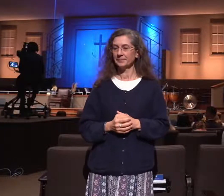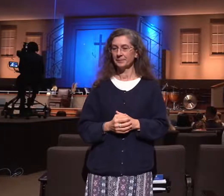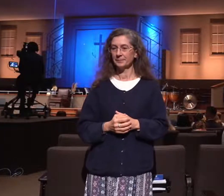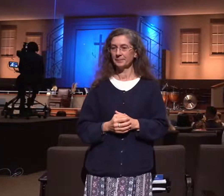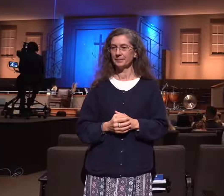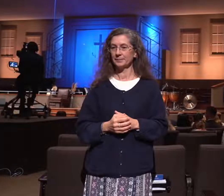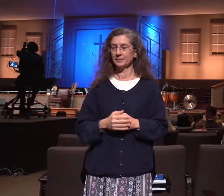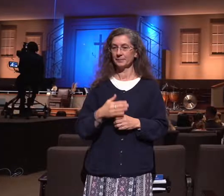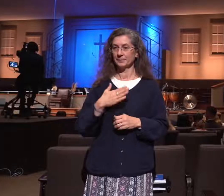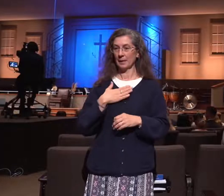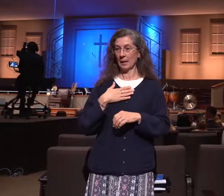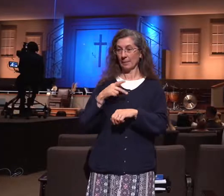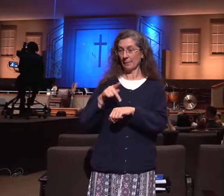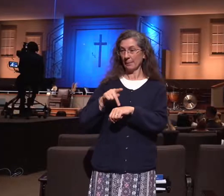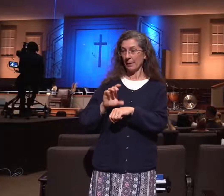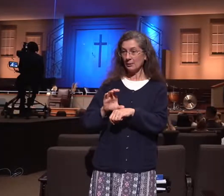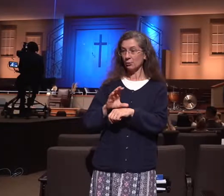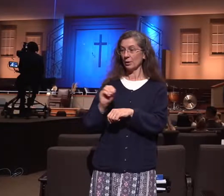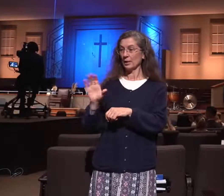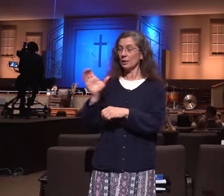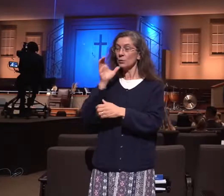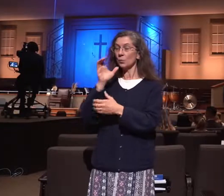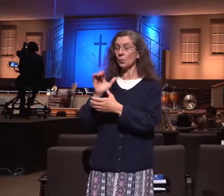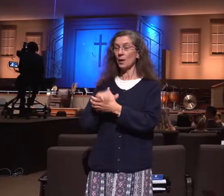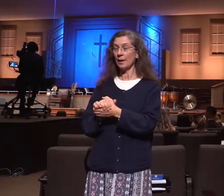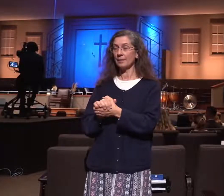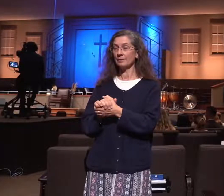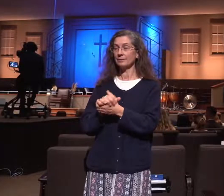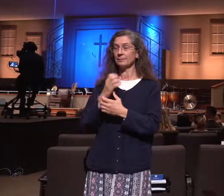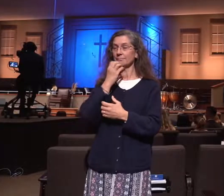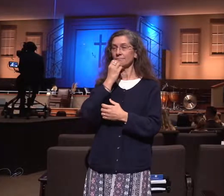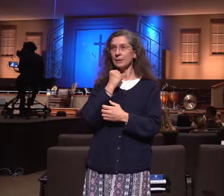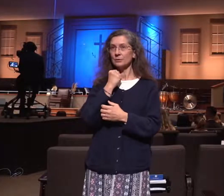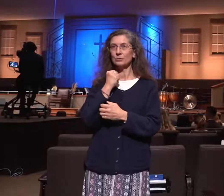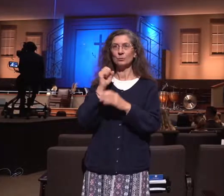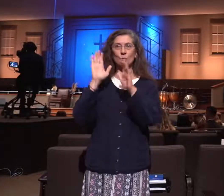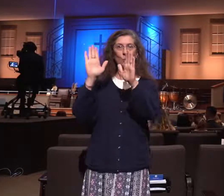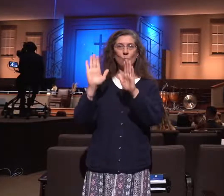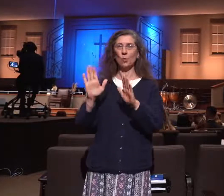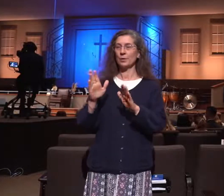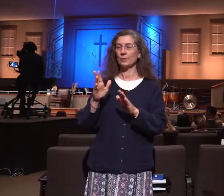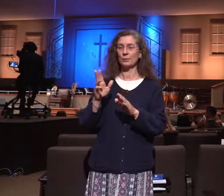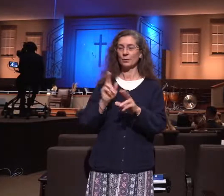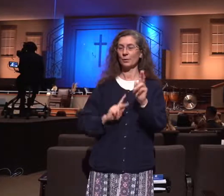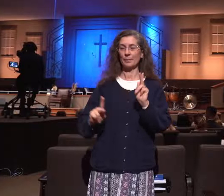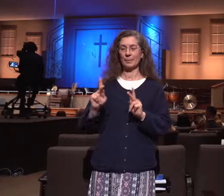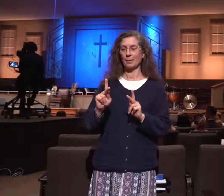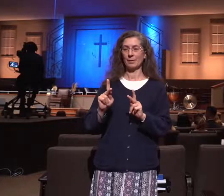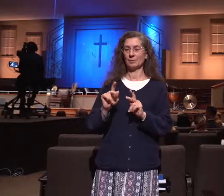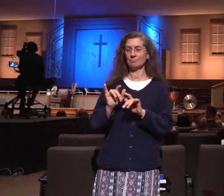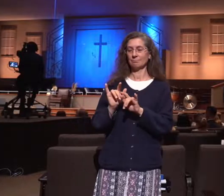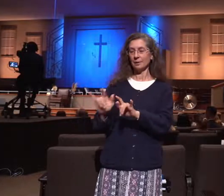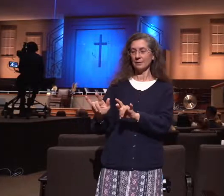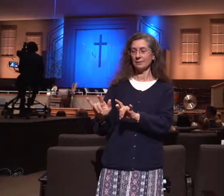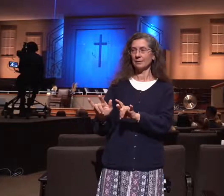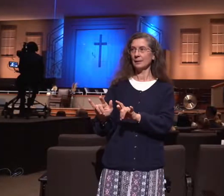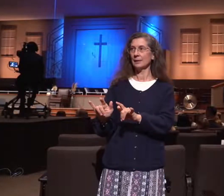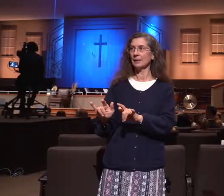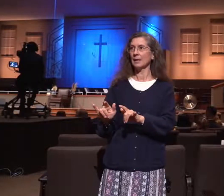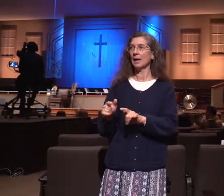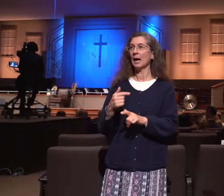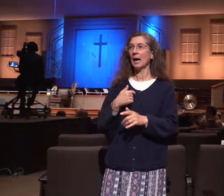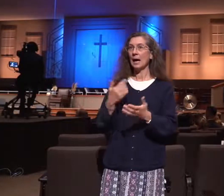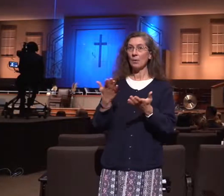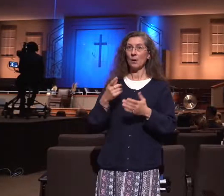my pastor and his dear wife, Terry, are some of the greatest people I've ever met in my life. So I want us to thank